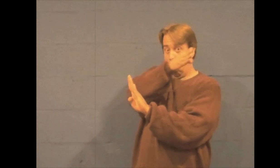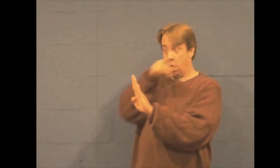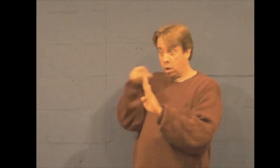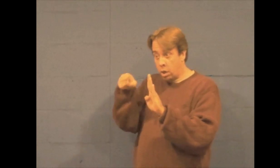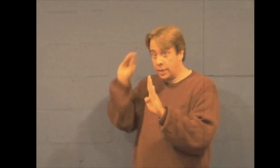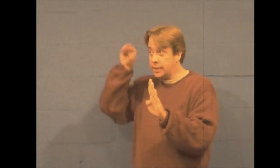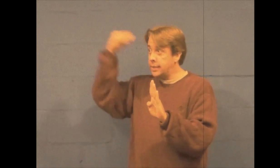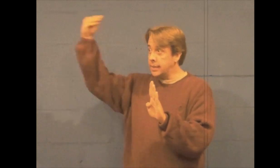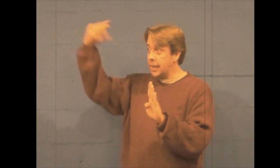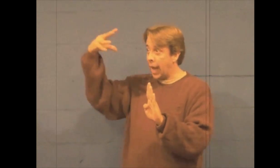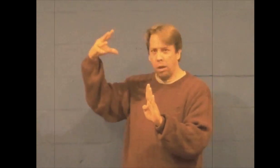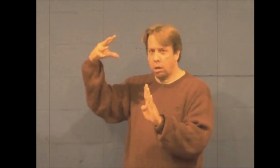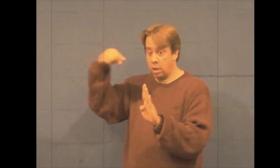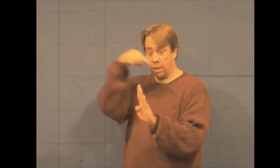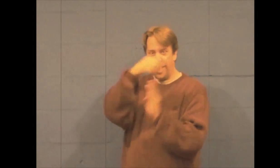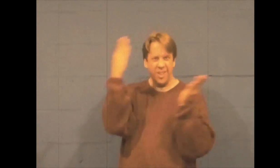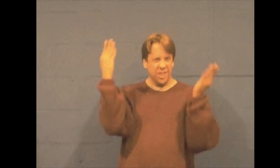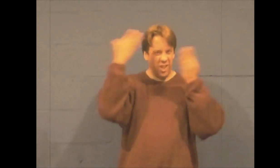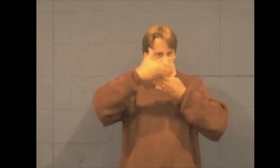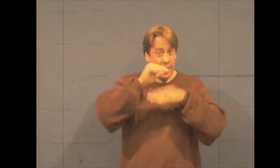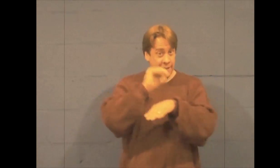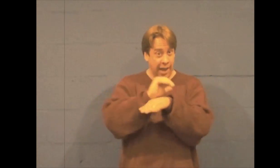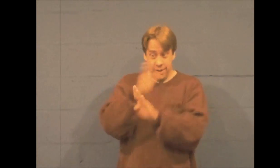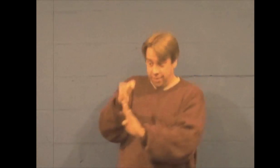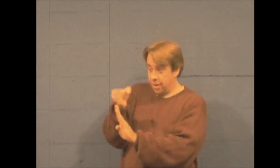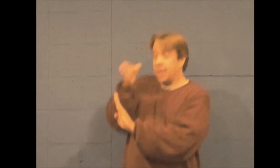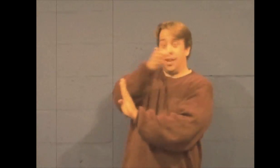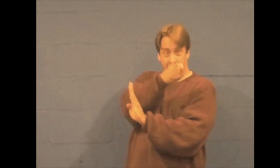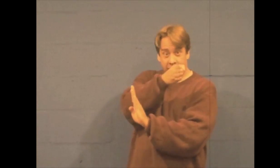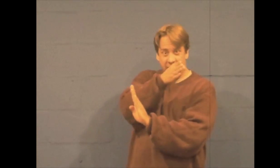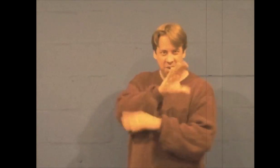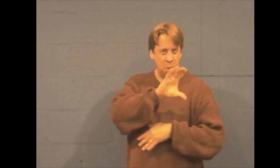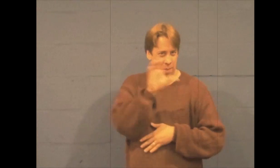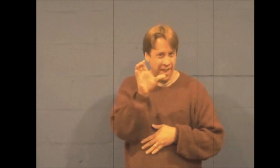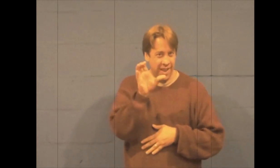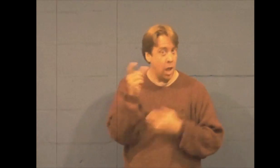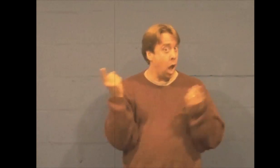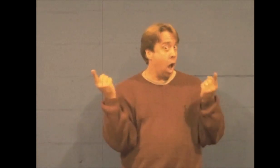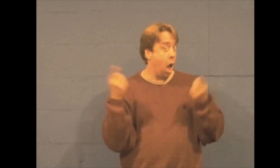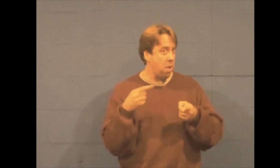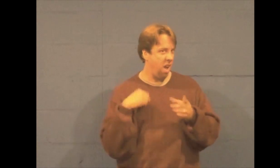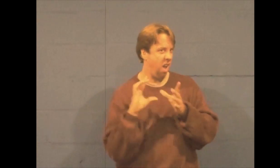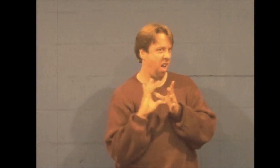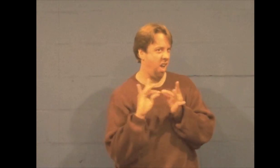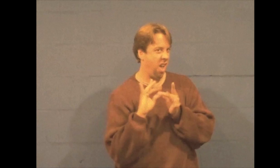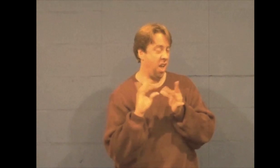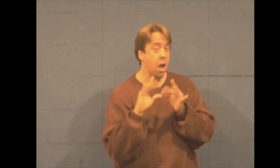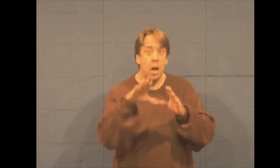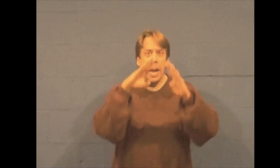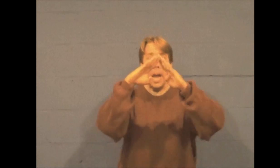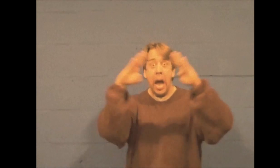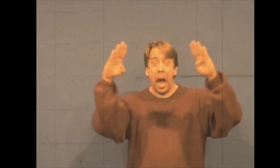before, the night before. It wasn't sunny. It was dark. It was Christmas Eve. Let me tell you what